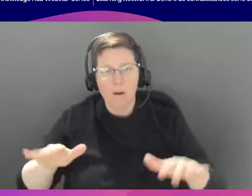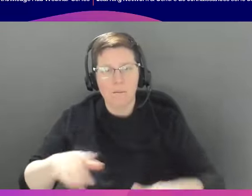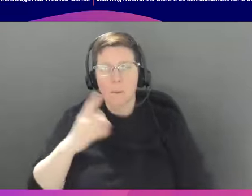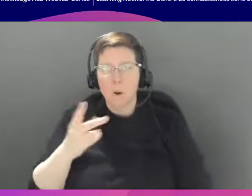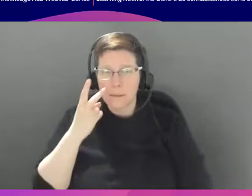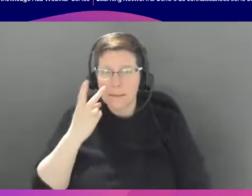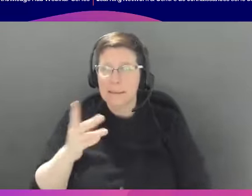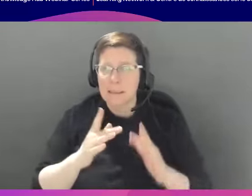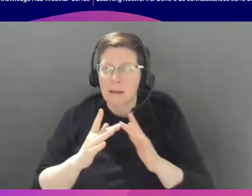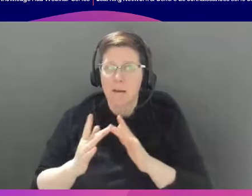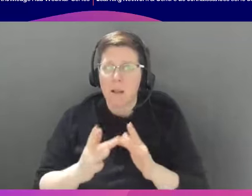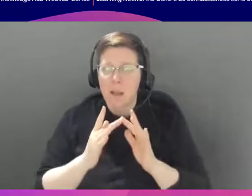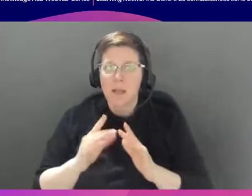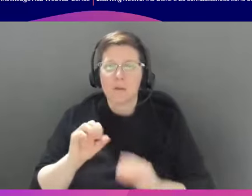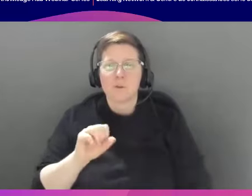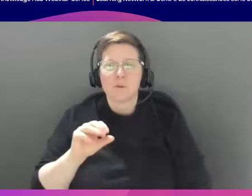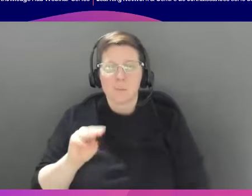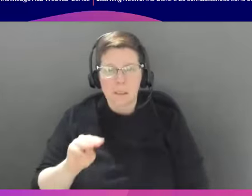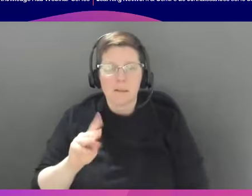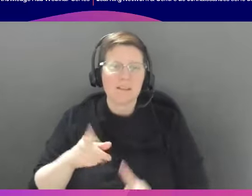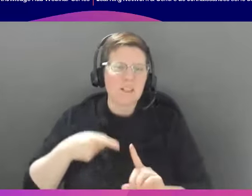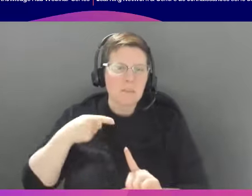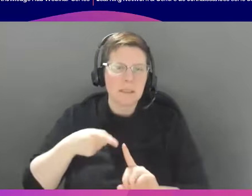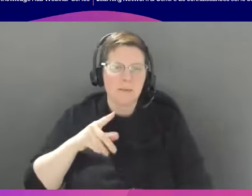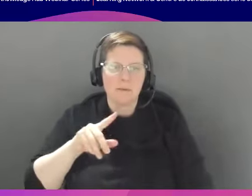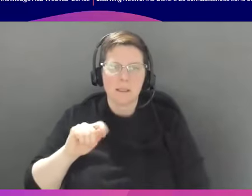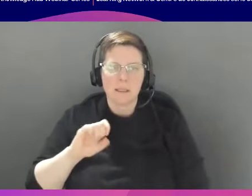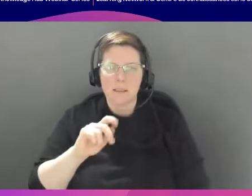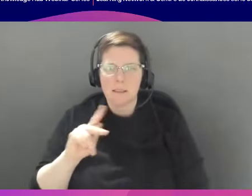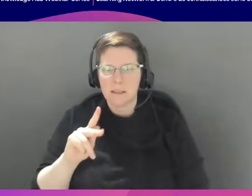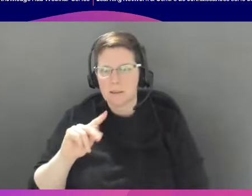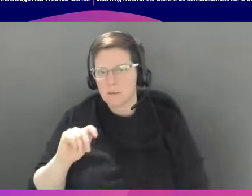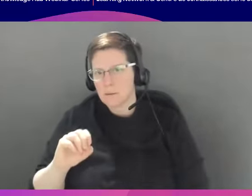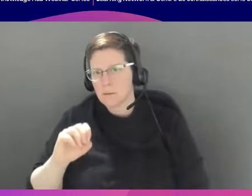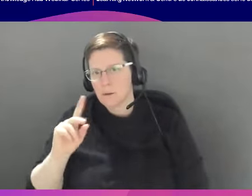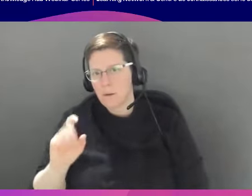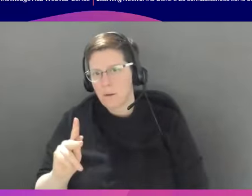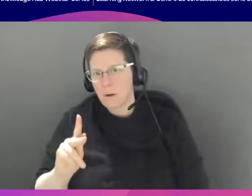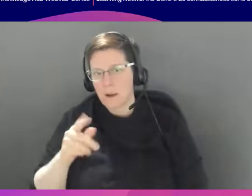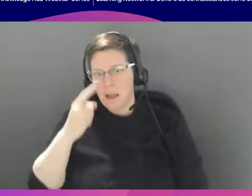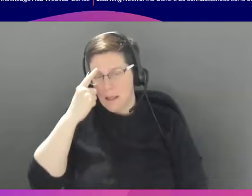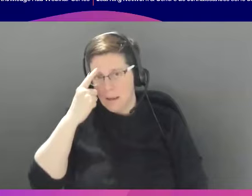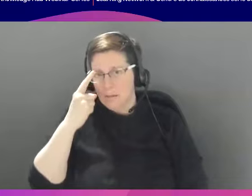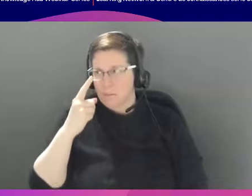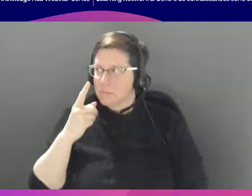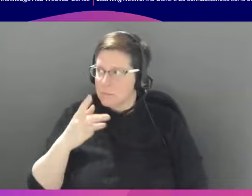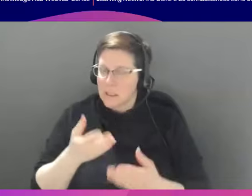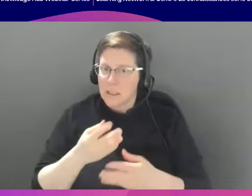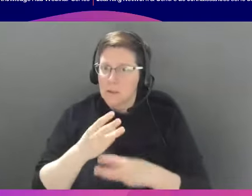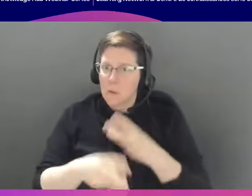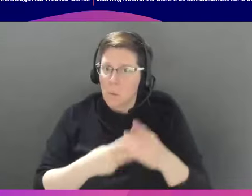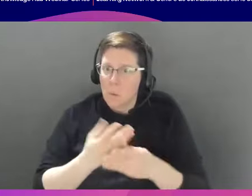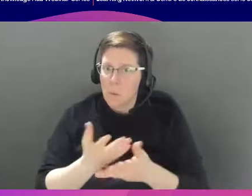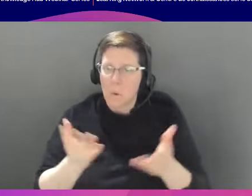social media platforms, particularly TikTok. So I think, at least in the world according to Rooksy, I think there's a lot to say